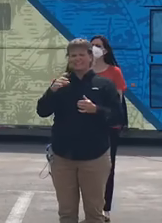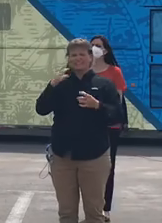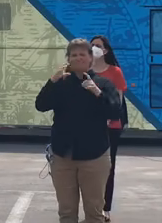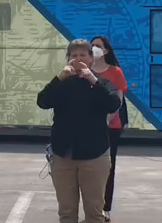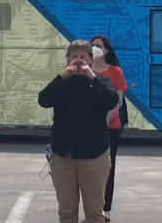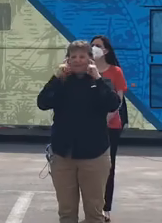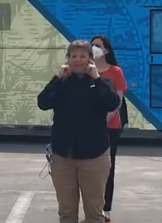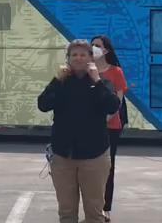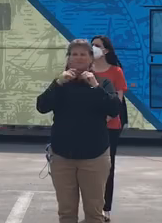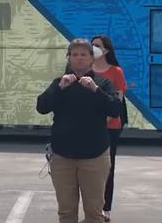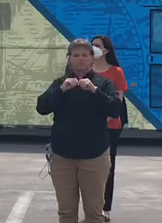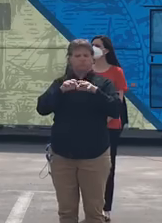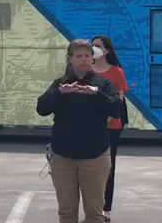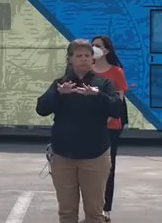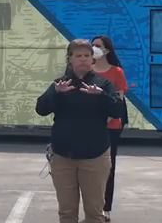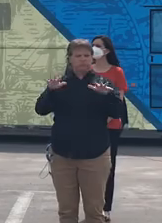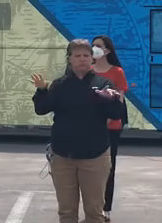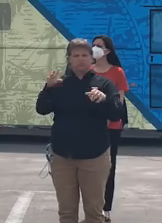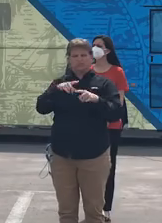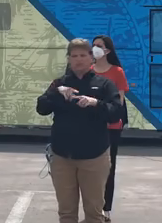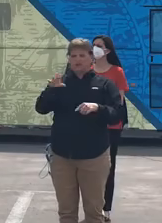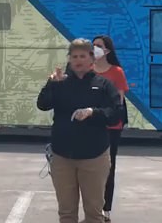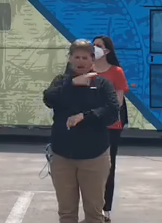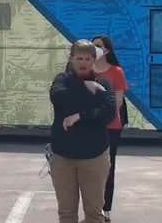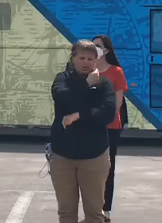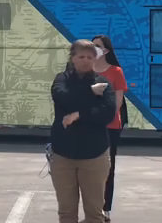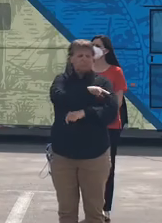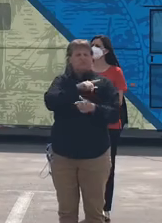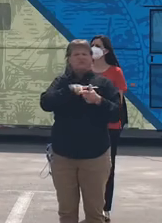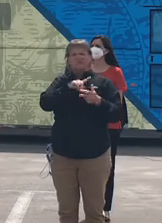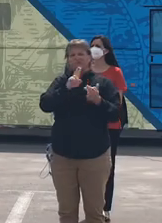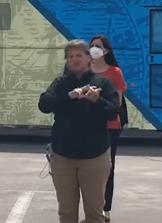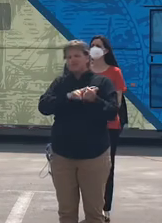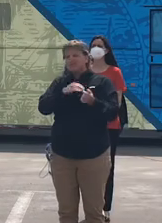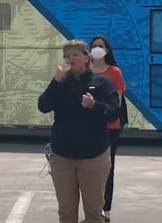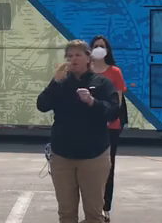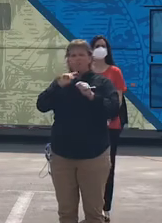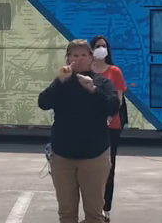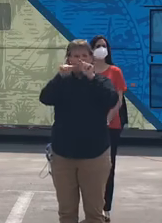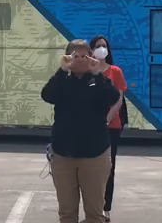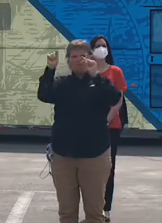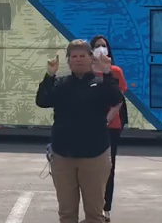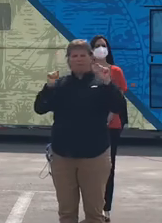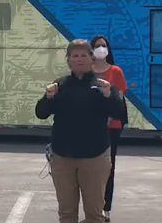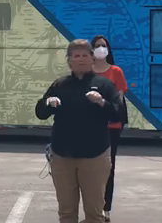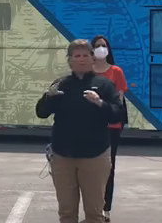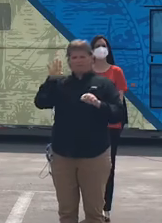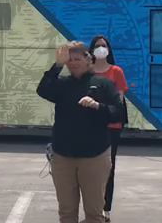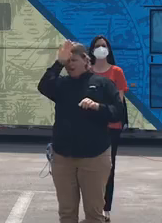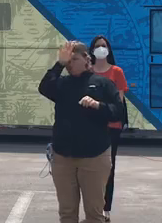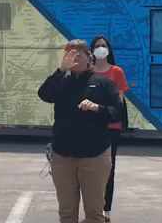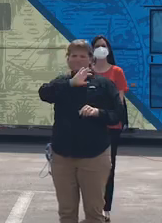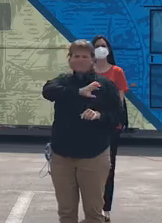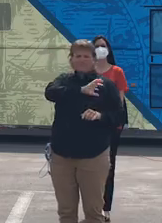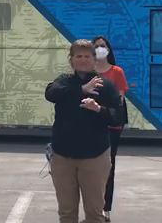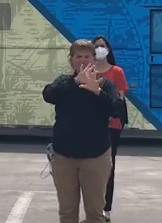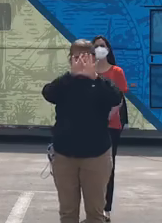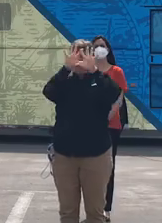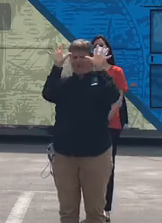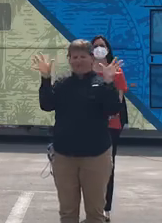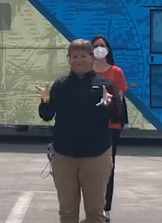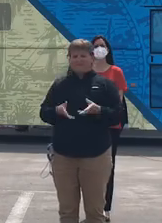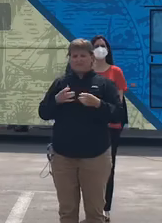hospitals, first responders, almost 10 million gloves, 1.6 million face shields, 1 million shoe